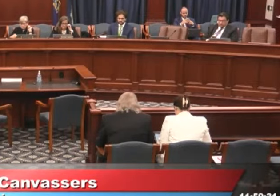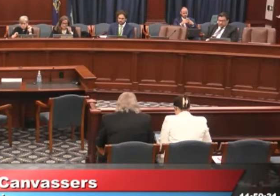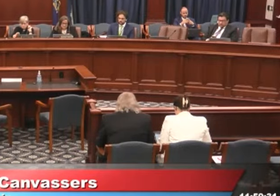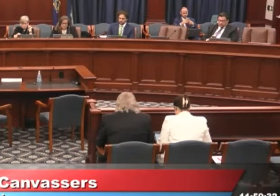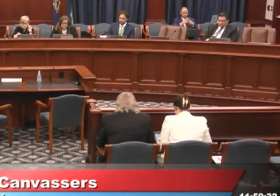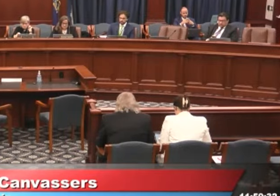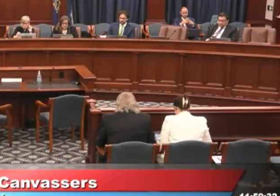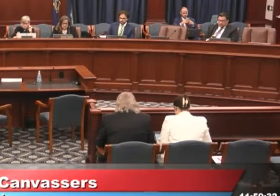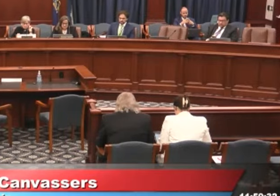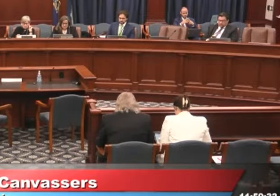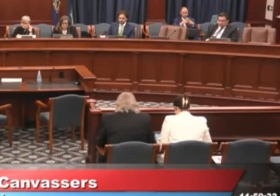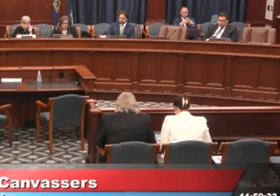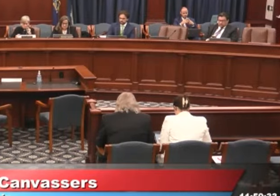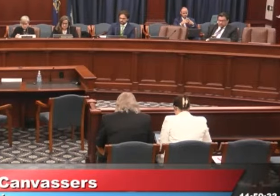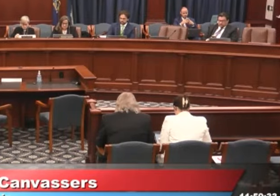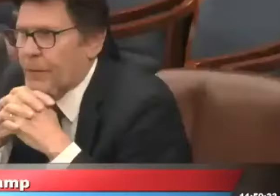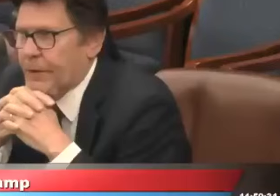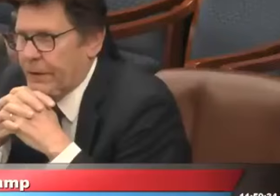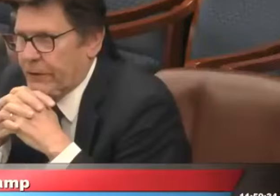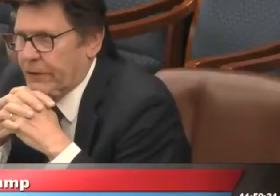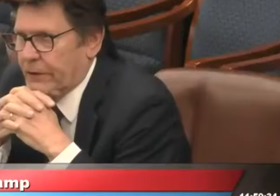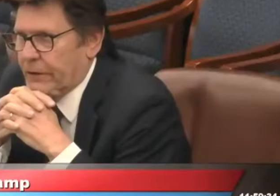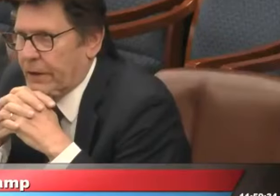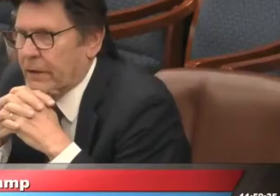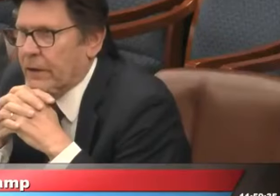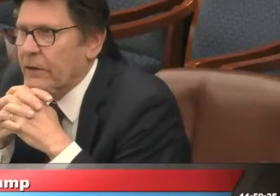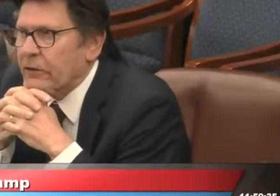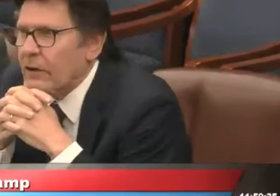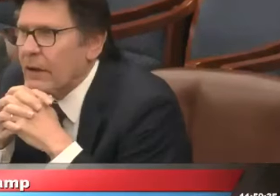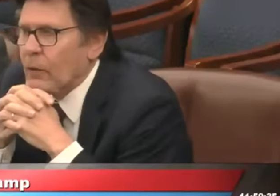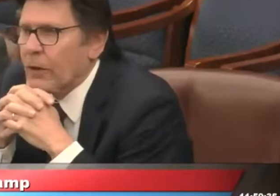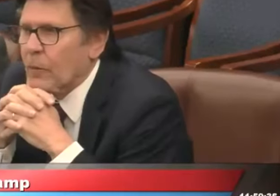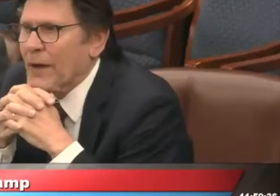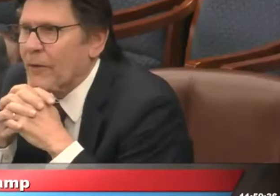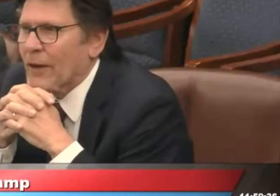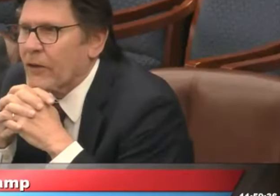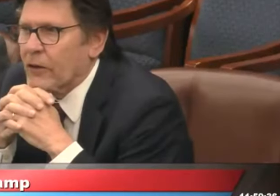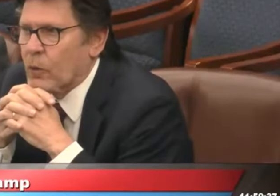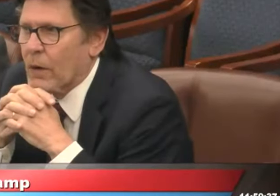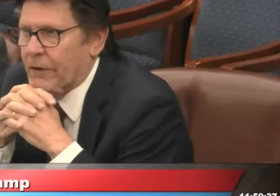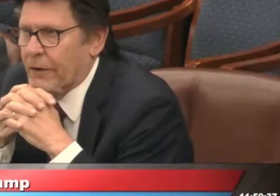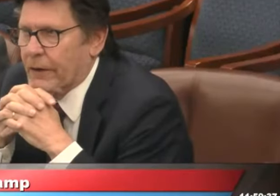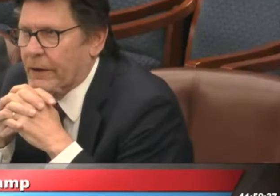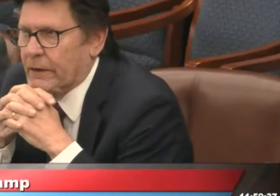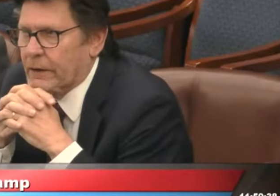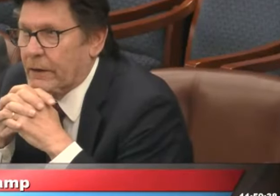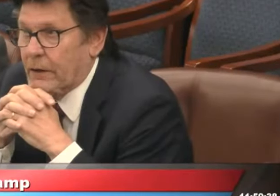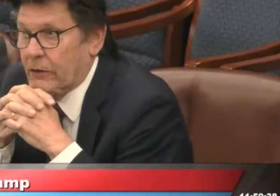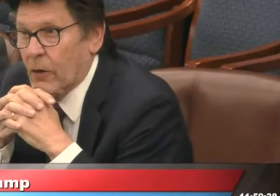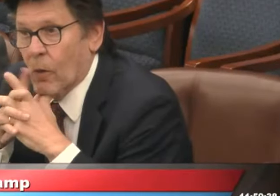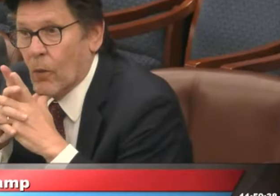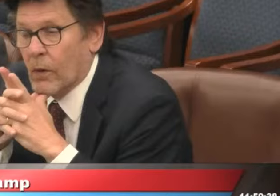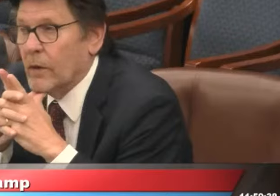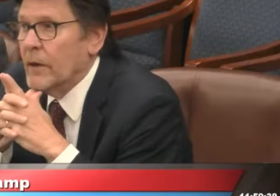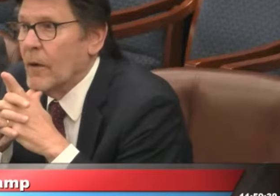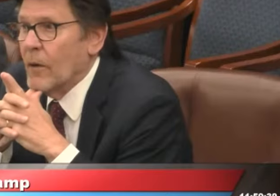Right. We need to work through the 100-word petition. And in addition to that, we're going to break for lunch at 12:30.